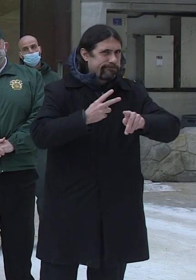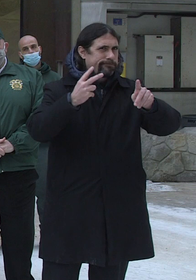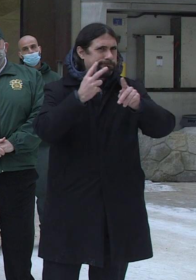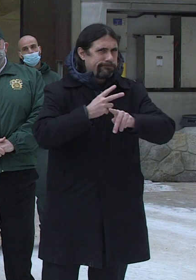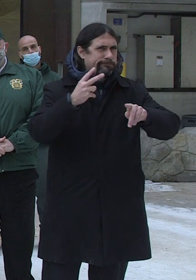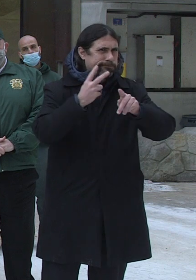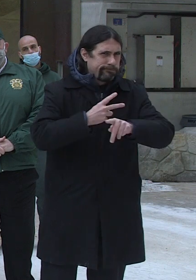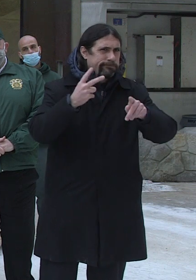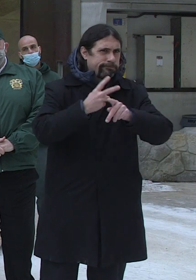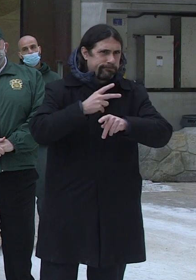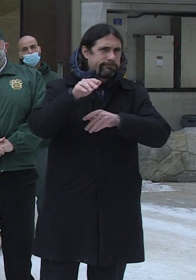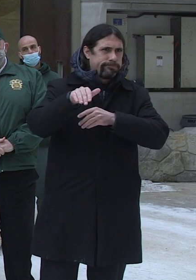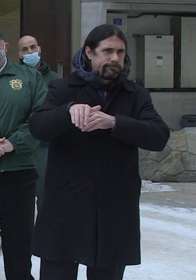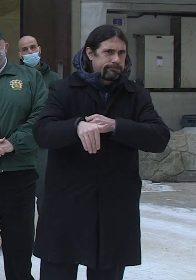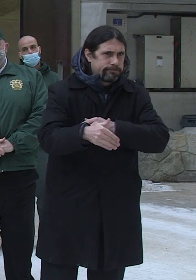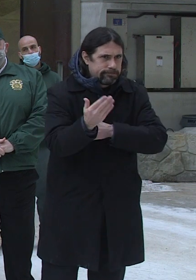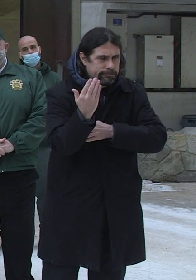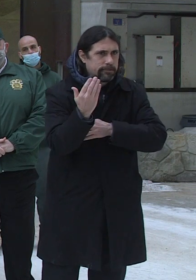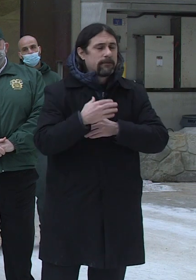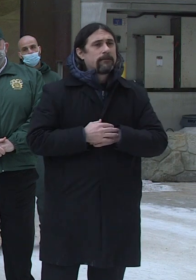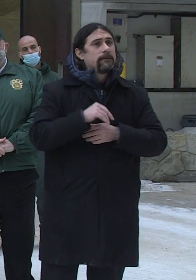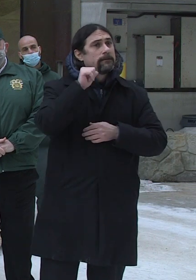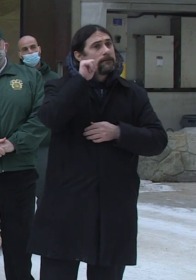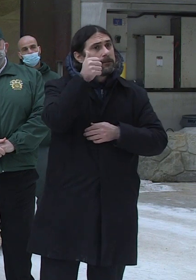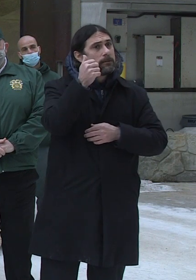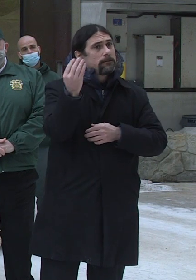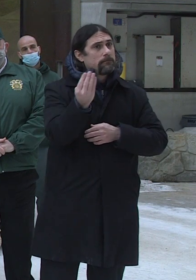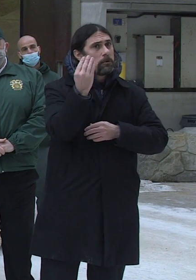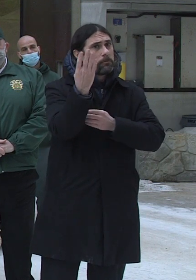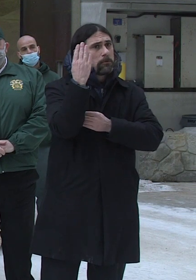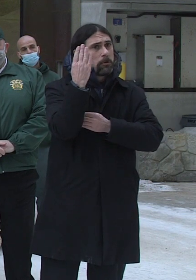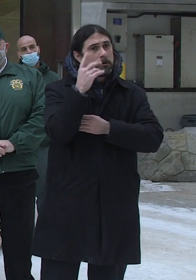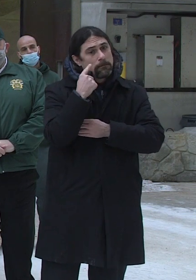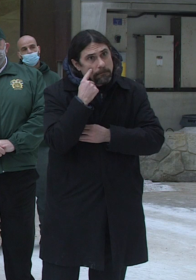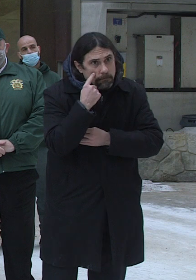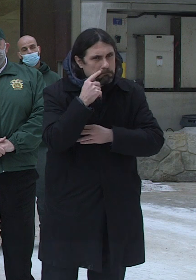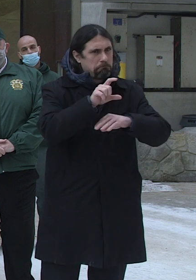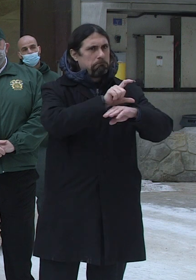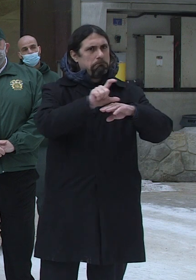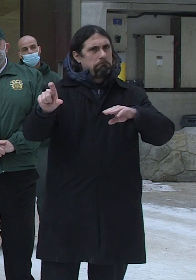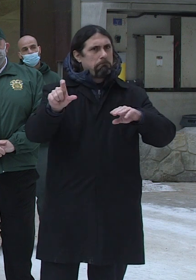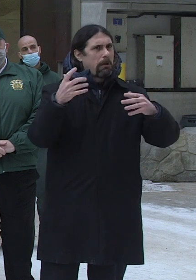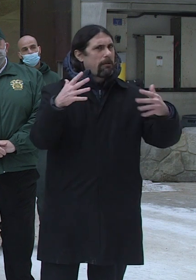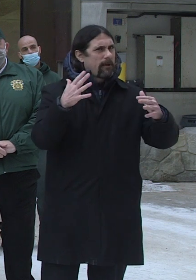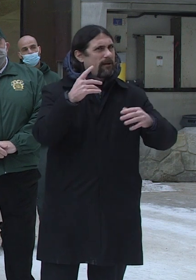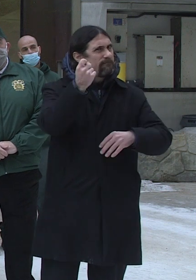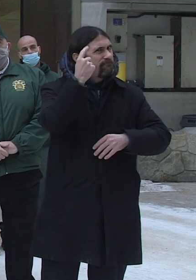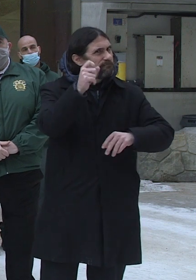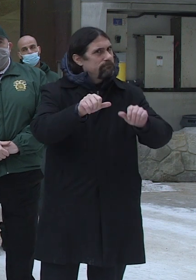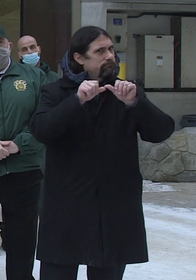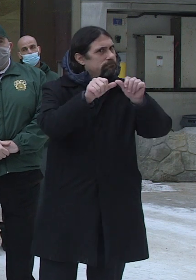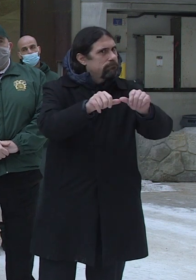5 inches at the morning rush hour. And then it'll just continue to get worse throughout the day Monday. We're looking at blizzard-like conditions from about